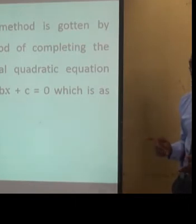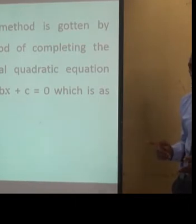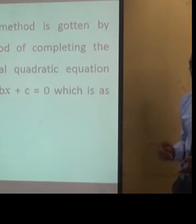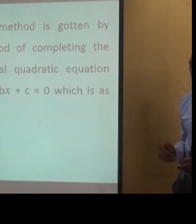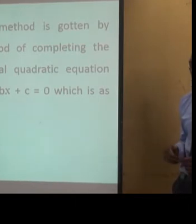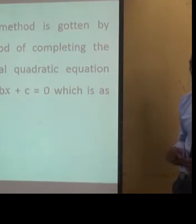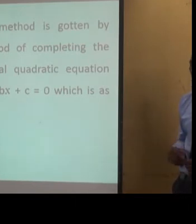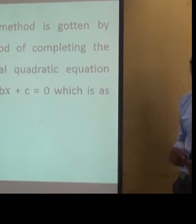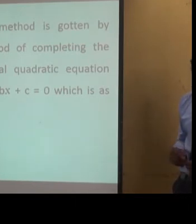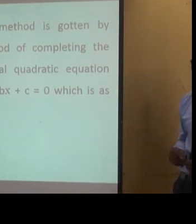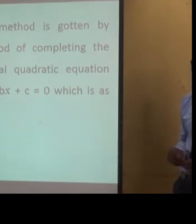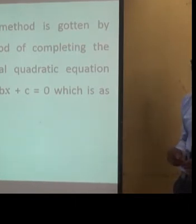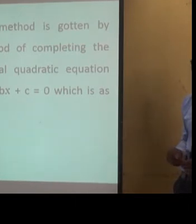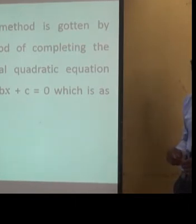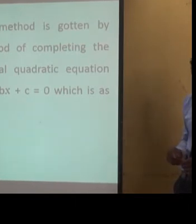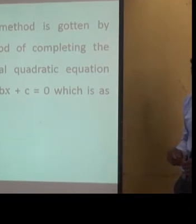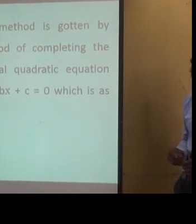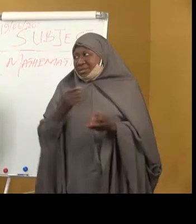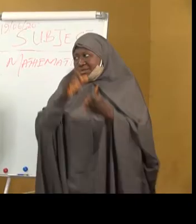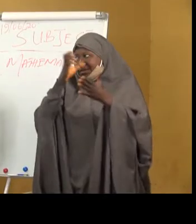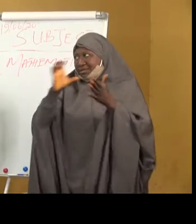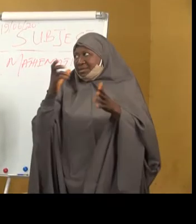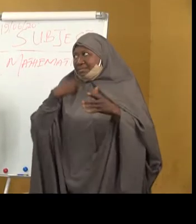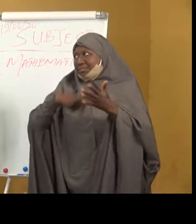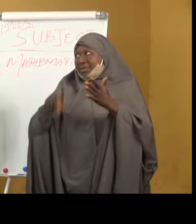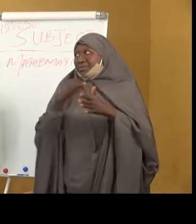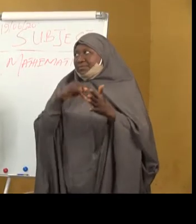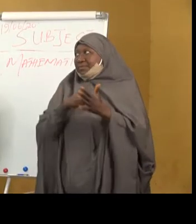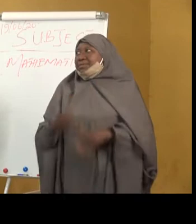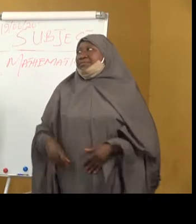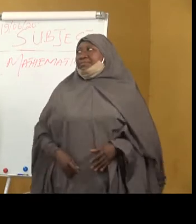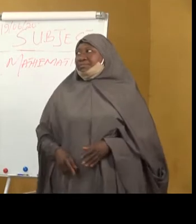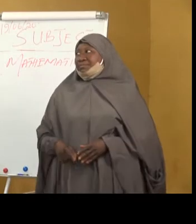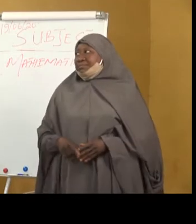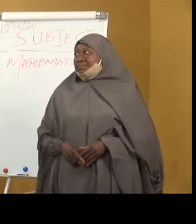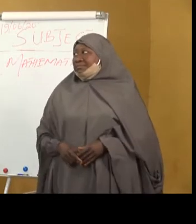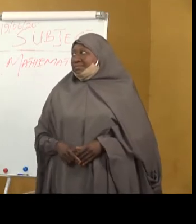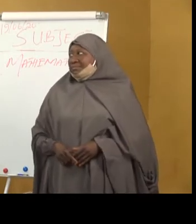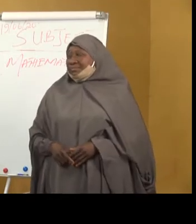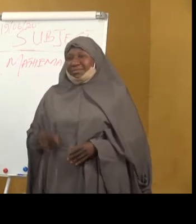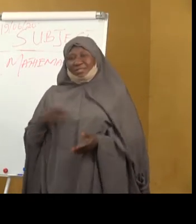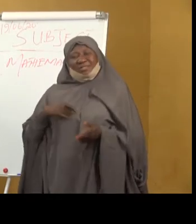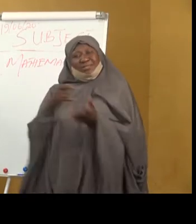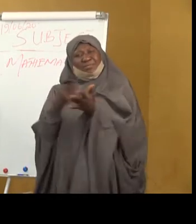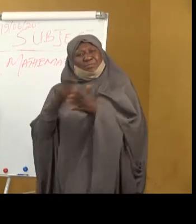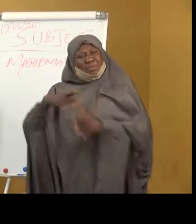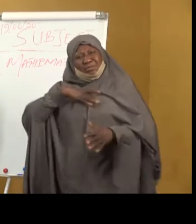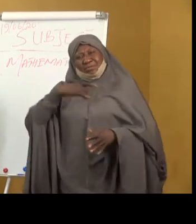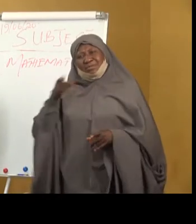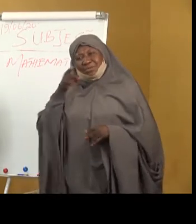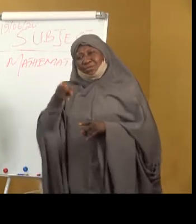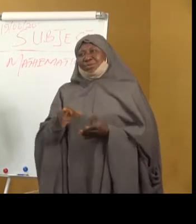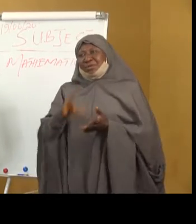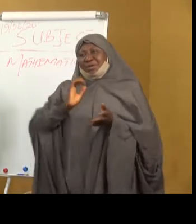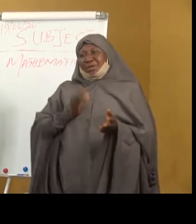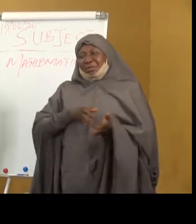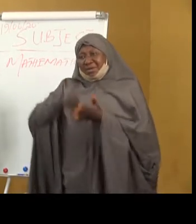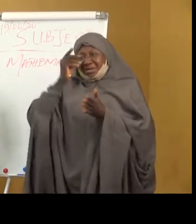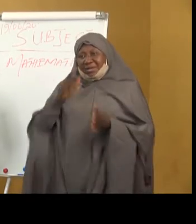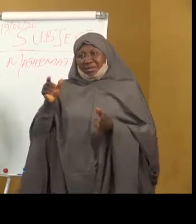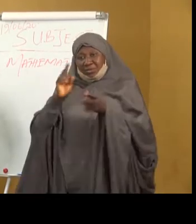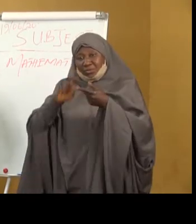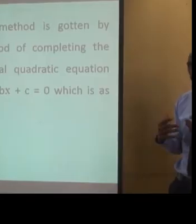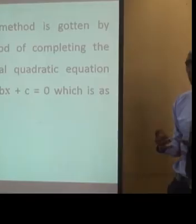formula method as the C part of it. It may interest you, my dear students, to know how